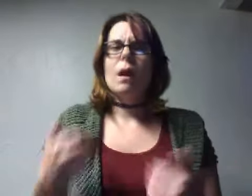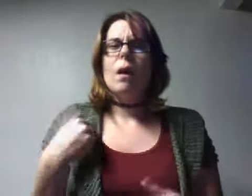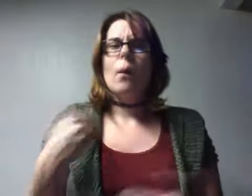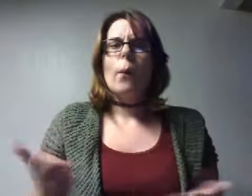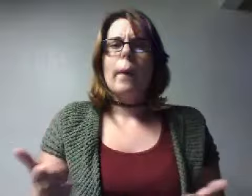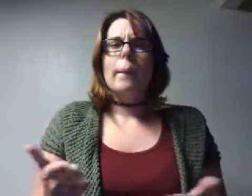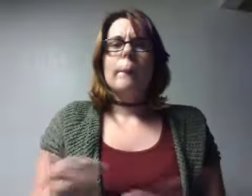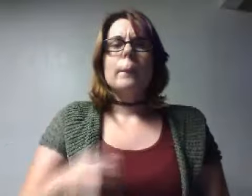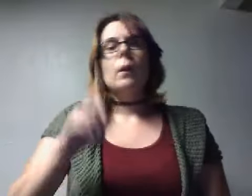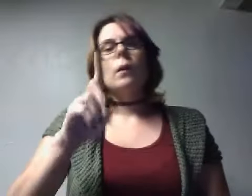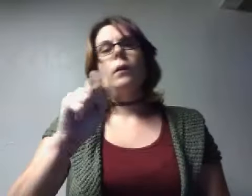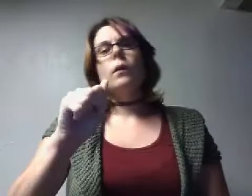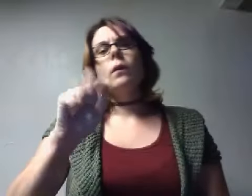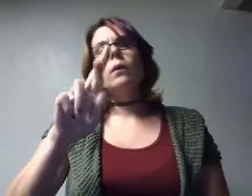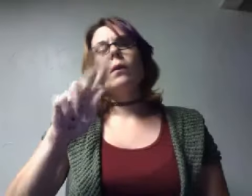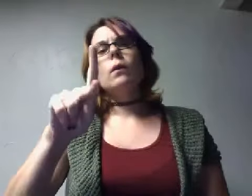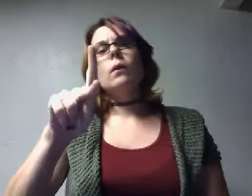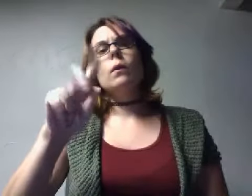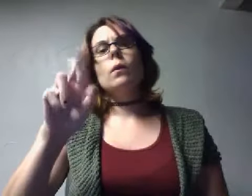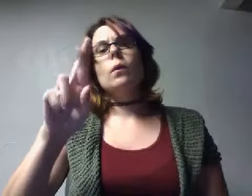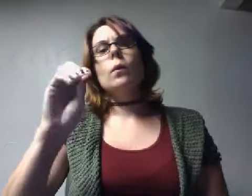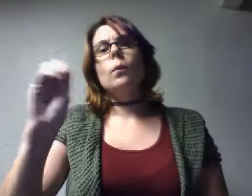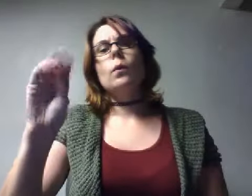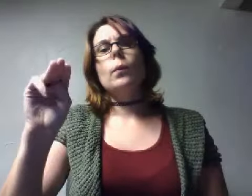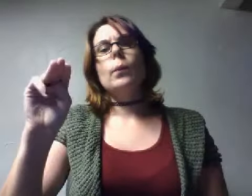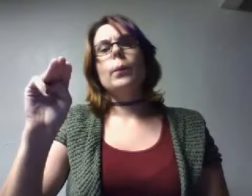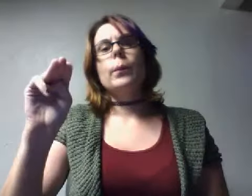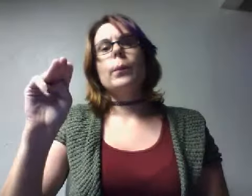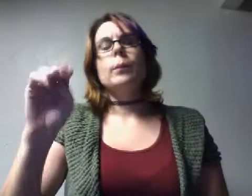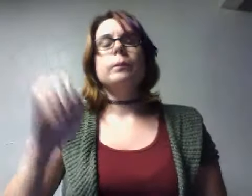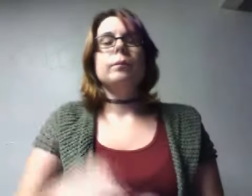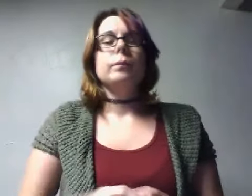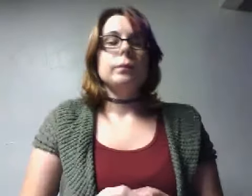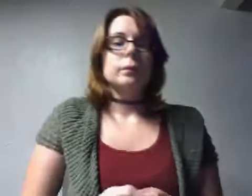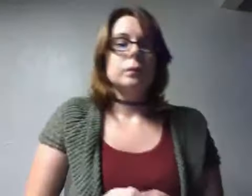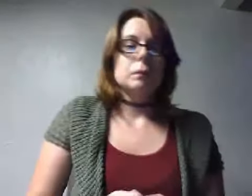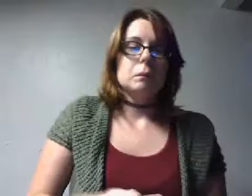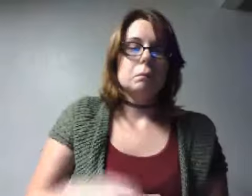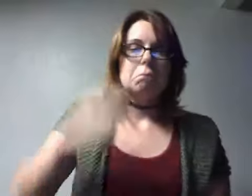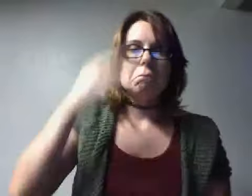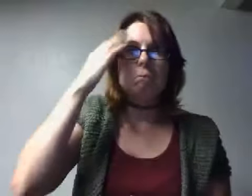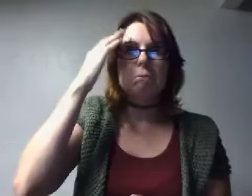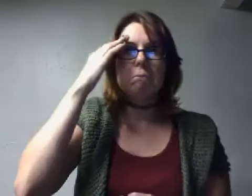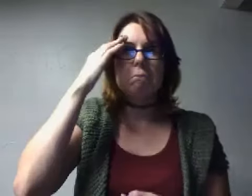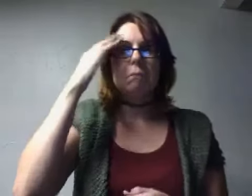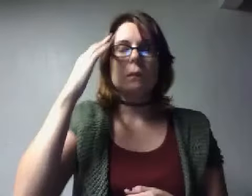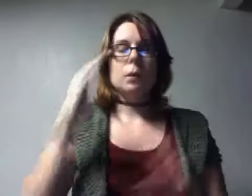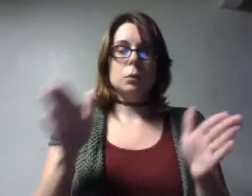images. It was a very personal connection with buying the film, loading it in your camera, shooting it, developing the negatives, taking the negatives, and